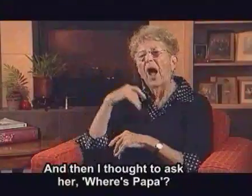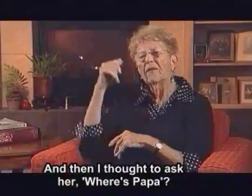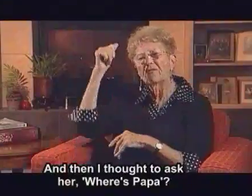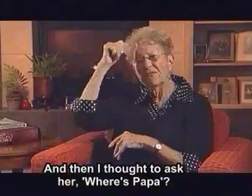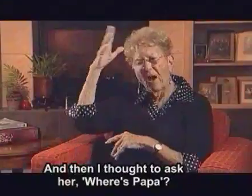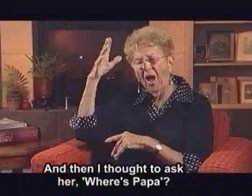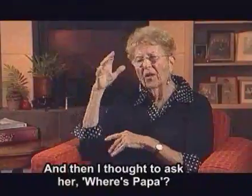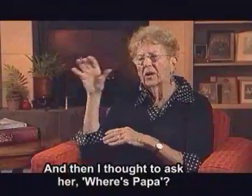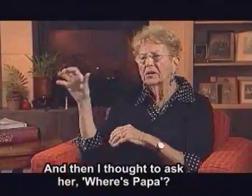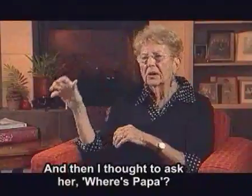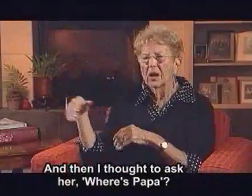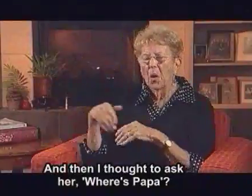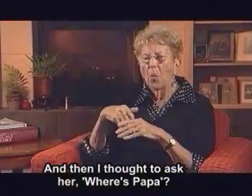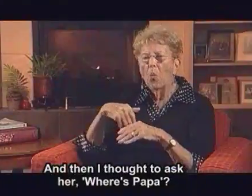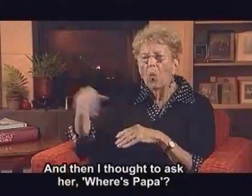ask her, "Where's Papa?"